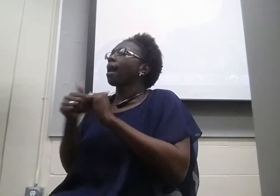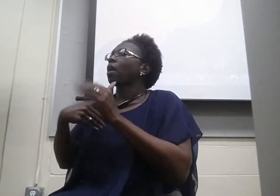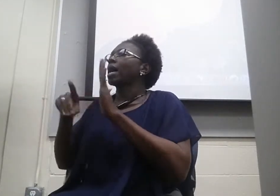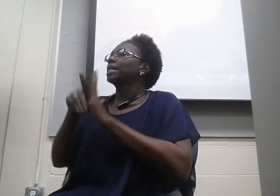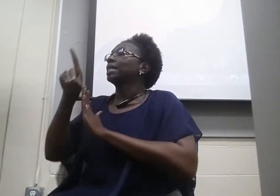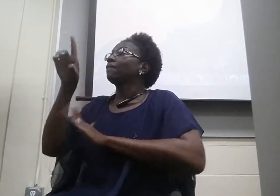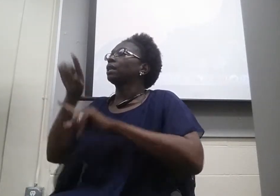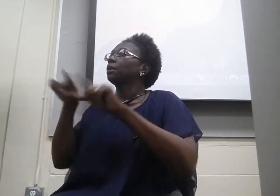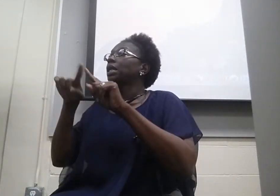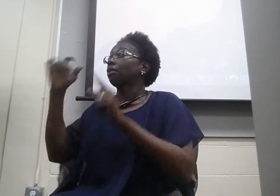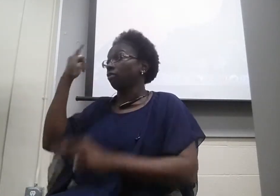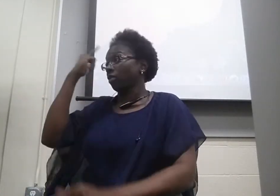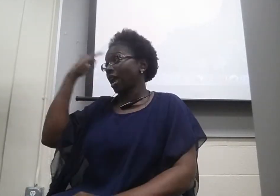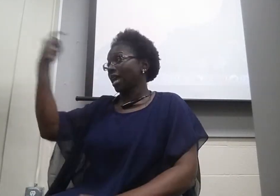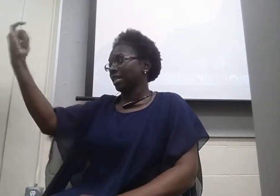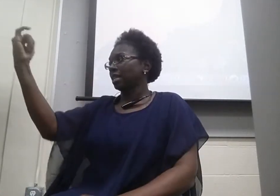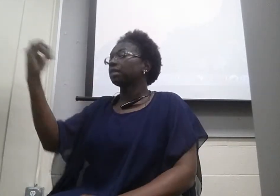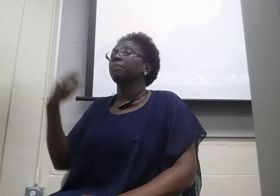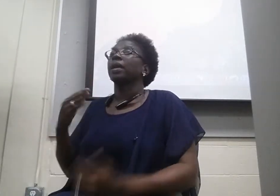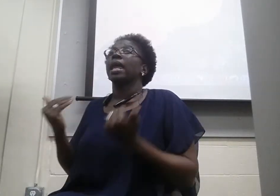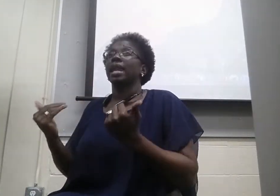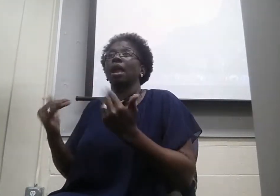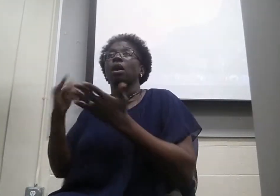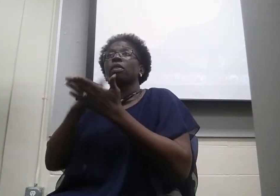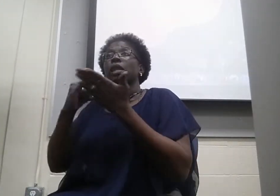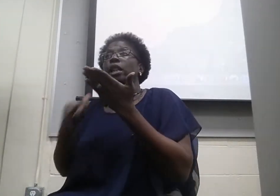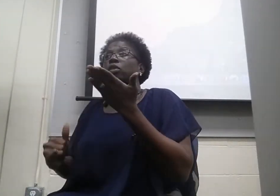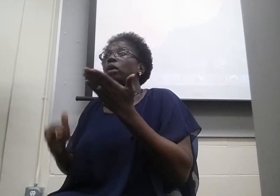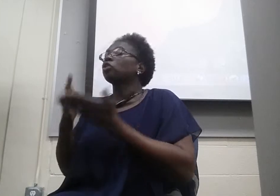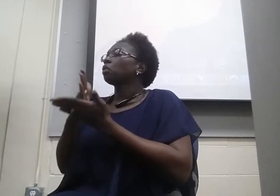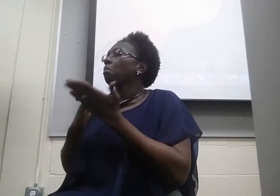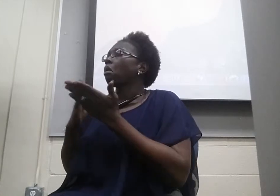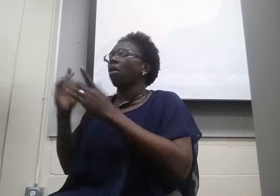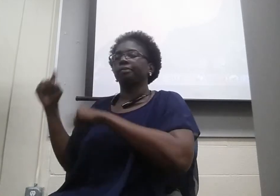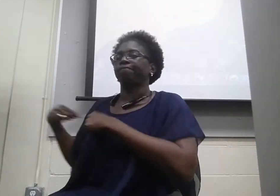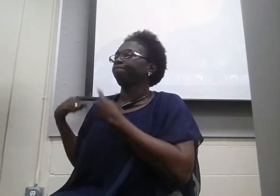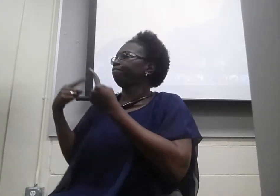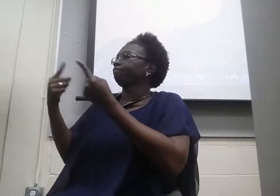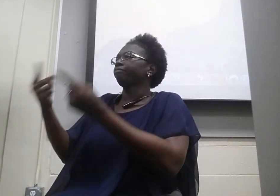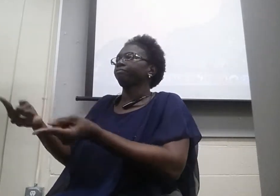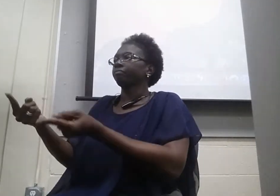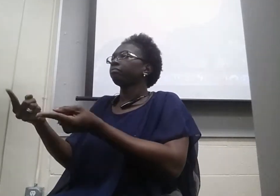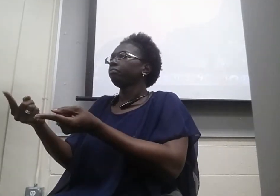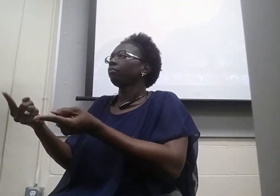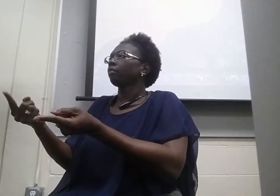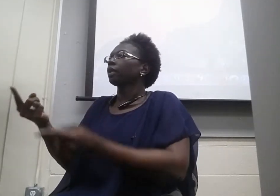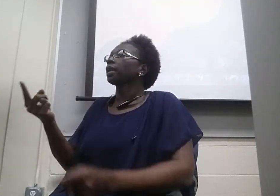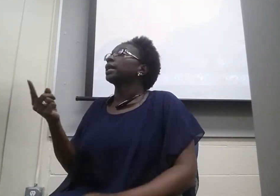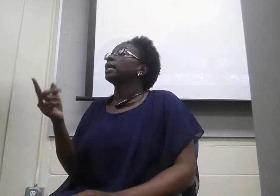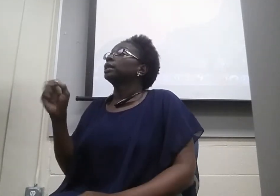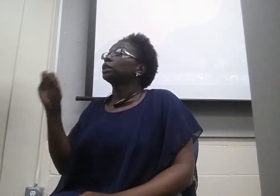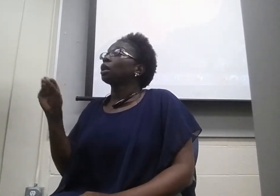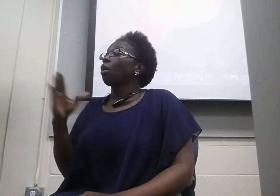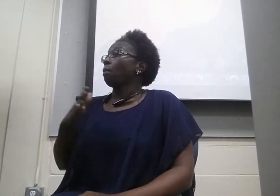The illustration part of me is just something, like I said, I've always done. So while my sketchbooks and drawing